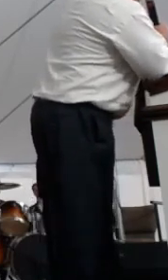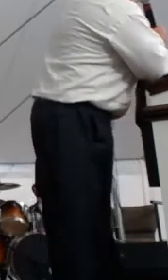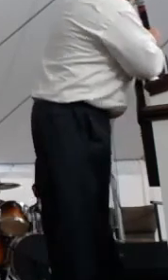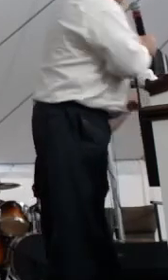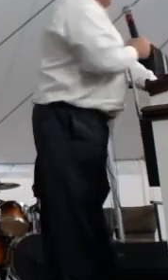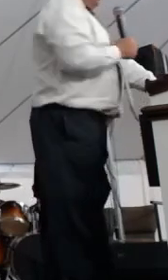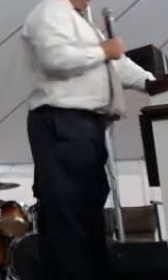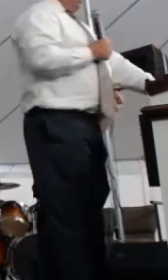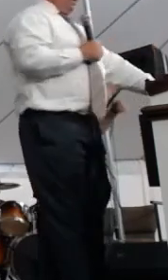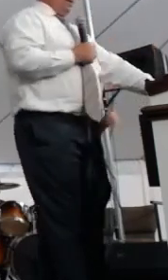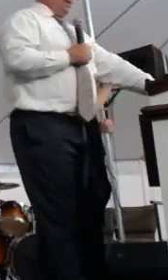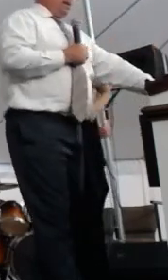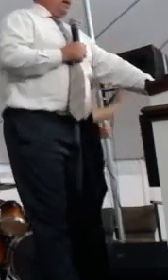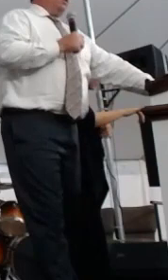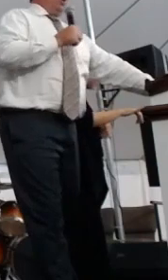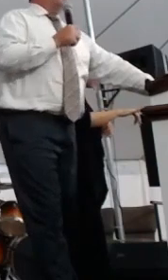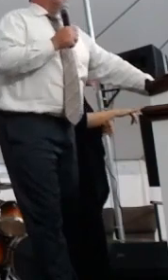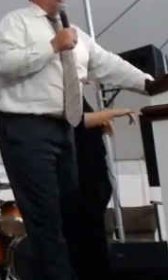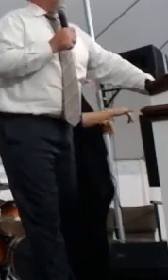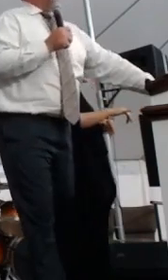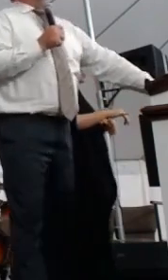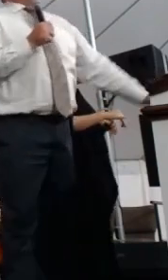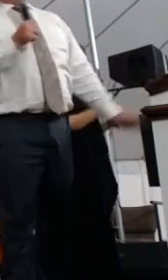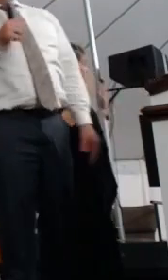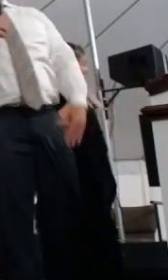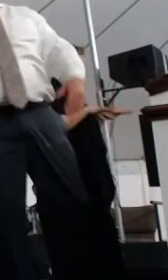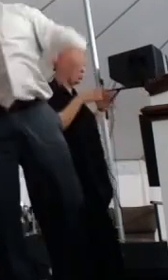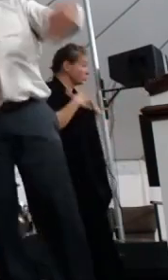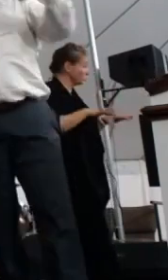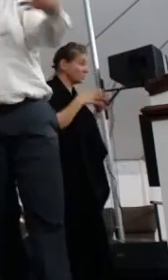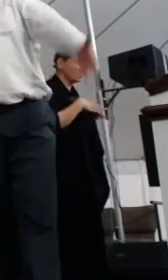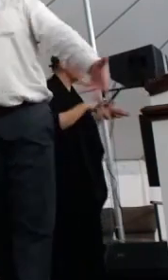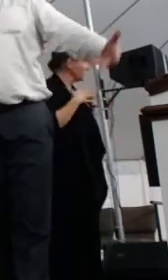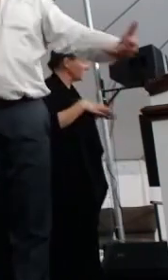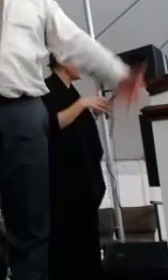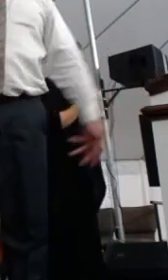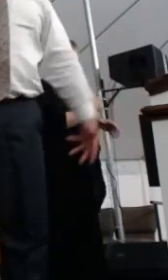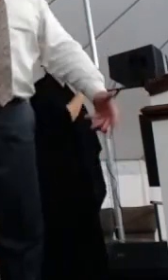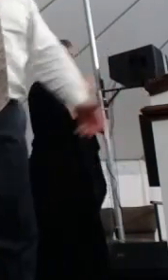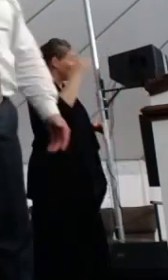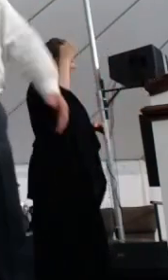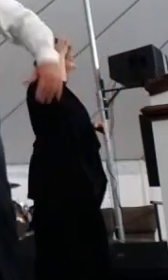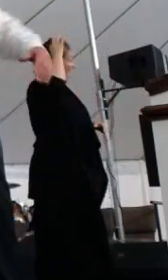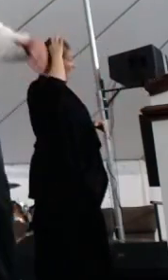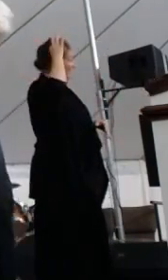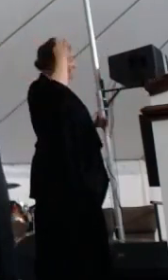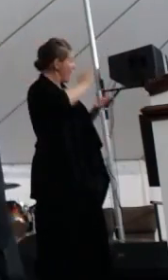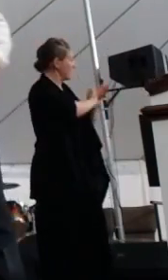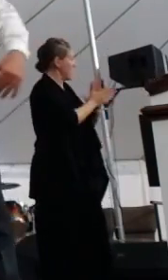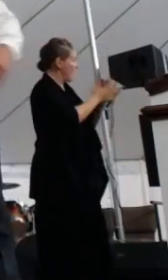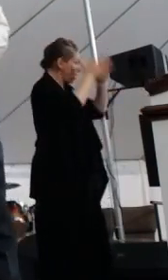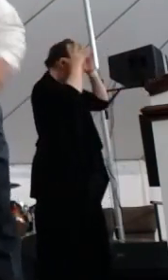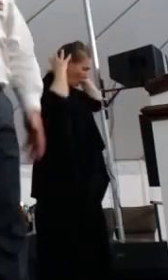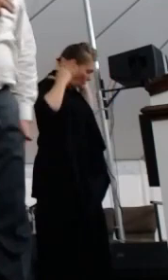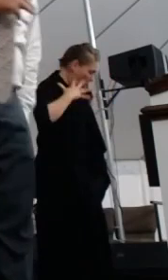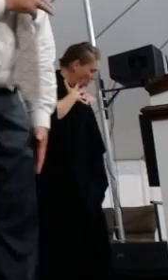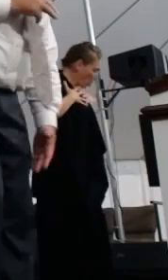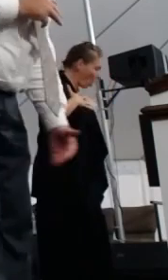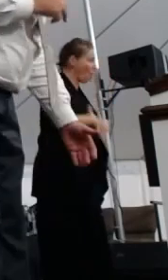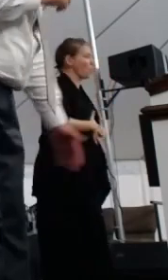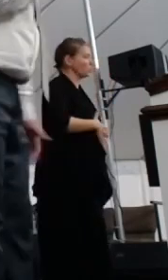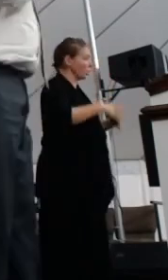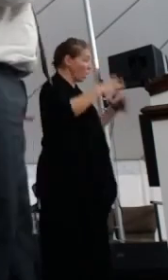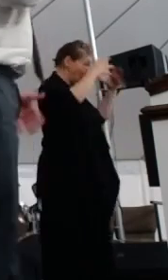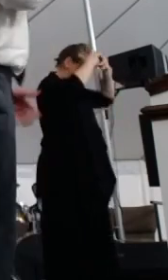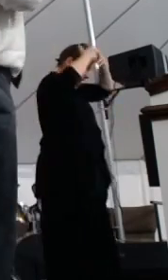Come on. No clothing. She said that her hair became her clothing. She learned how to wrap her hair as it